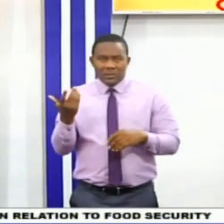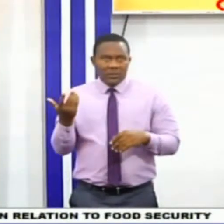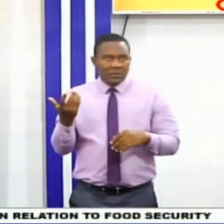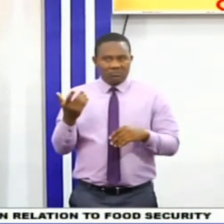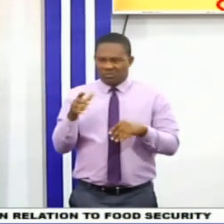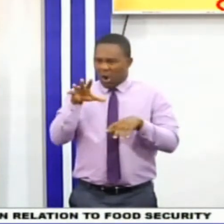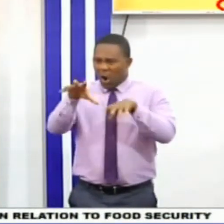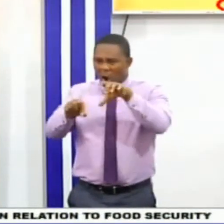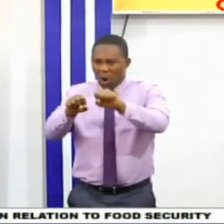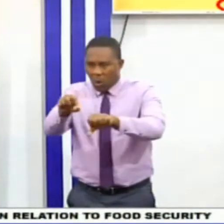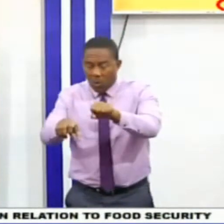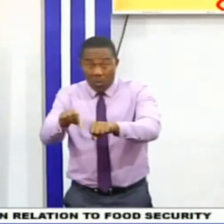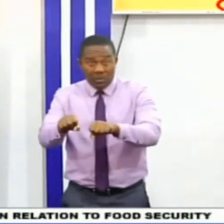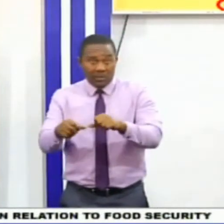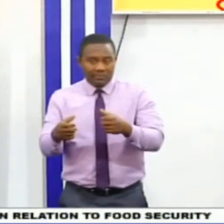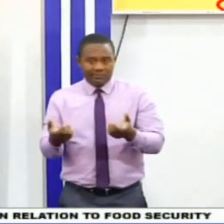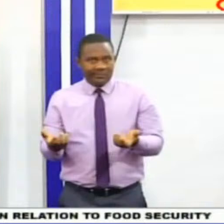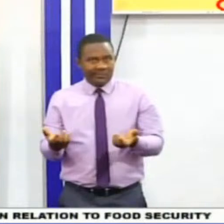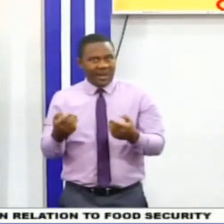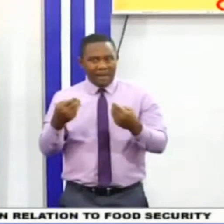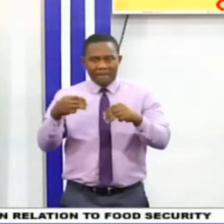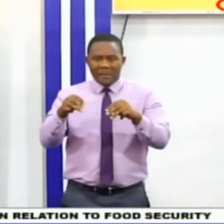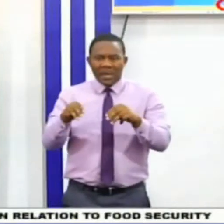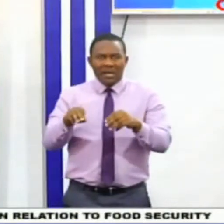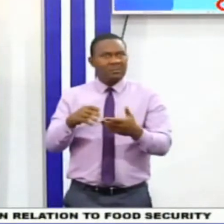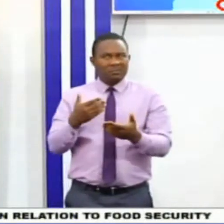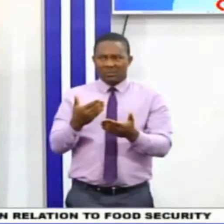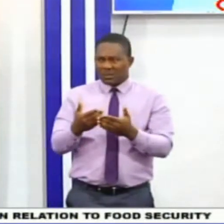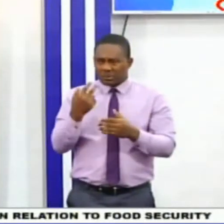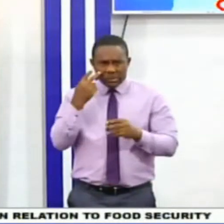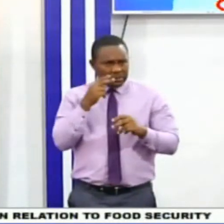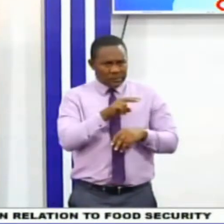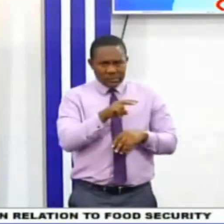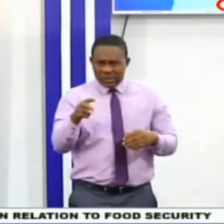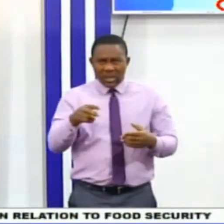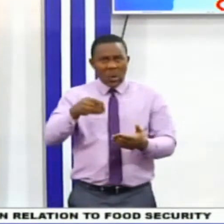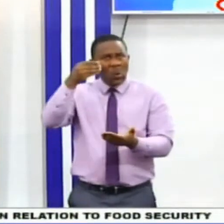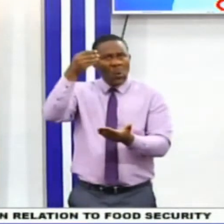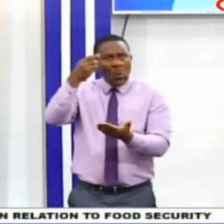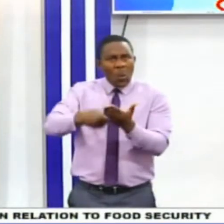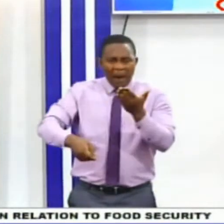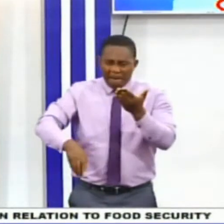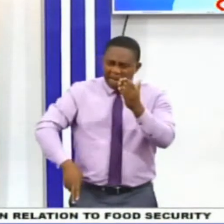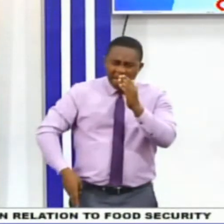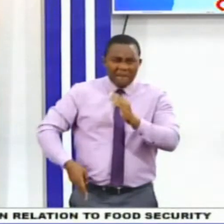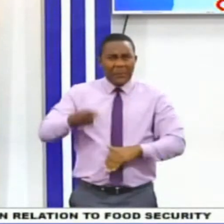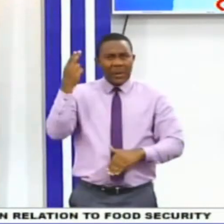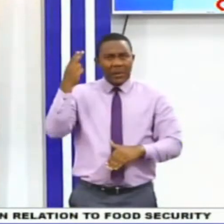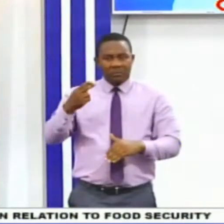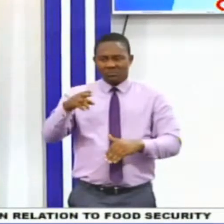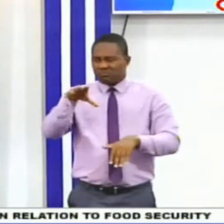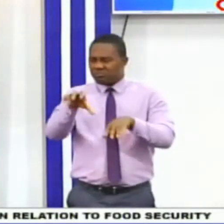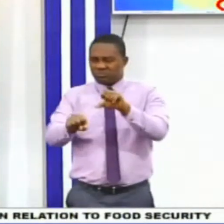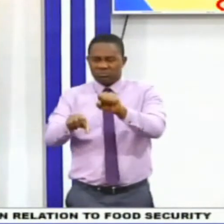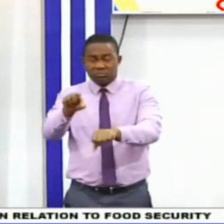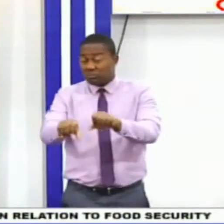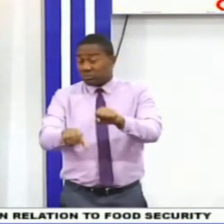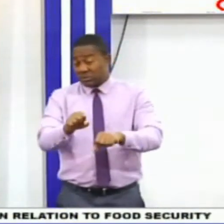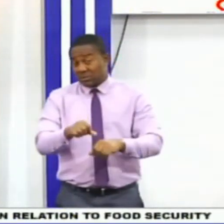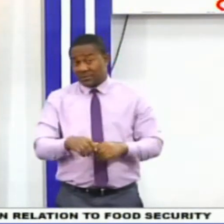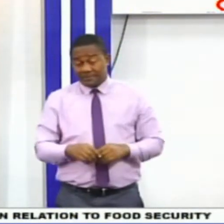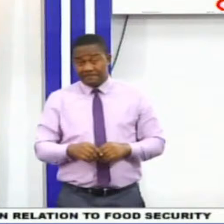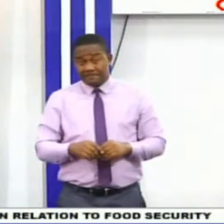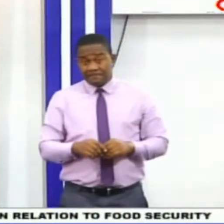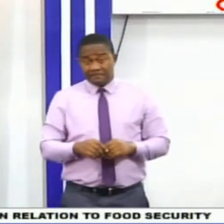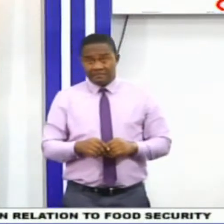ɛwɔ edwom ya jiwo mu abodin ni ade no ɛho hia efi se saa niama no ba se wonim se